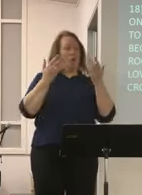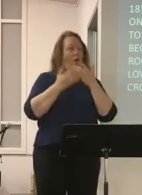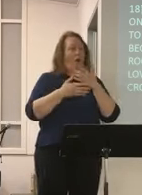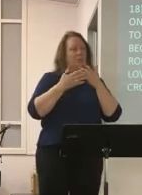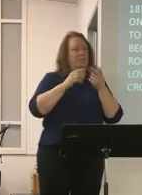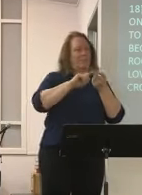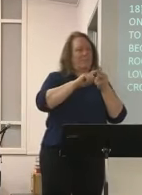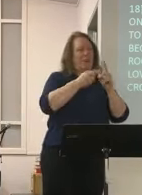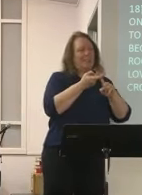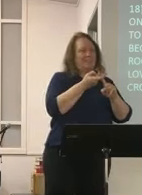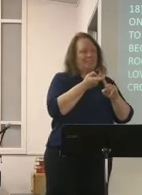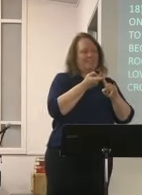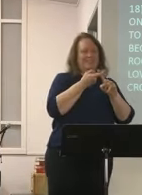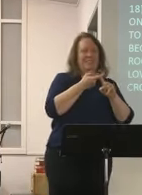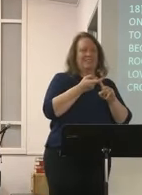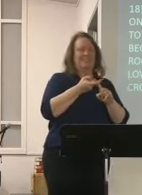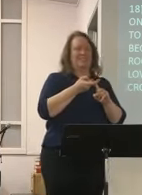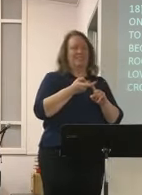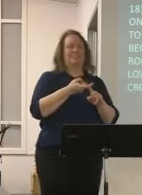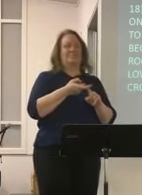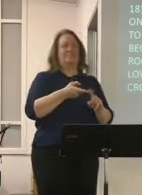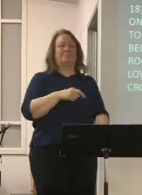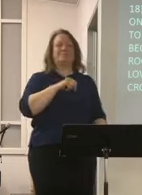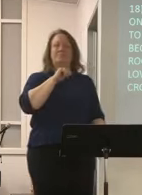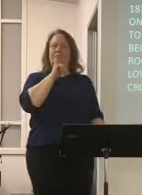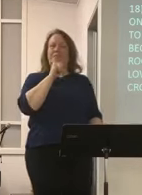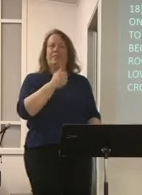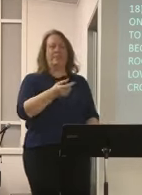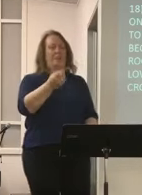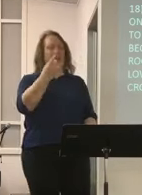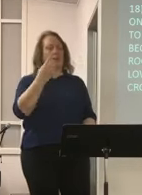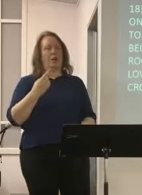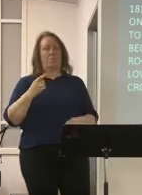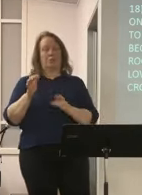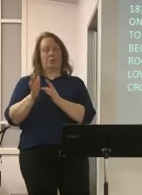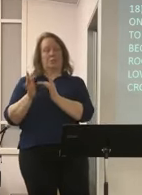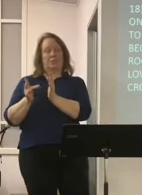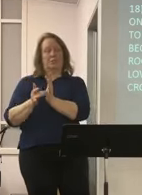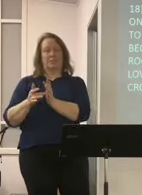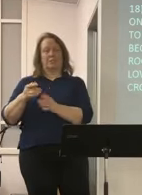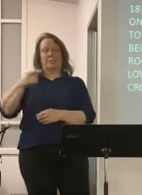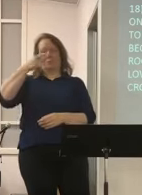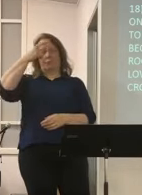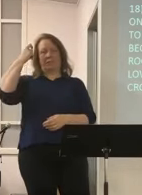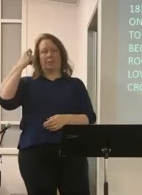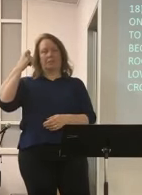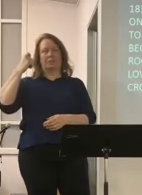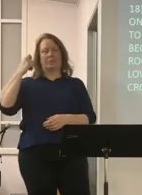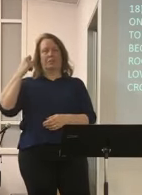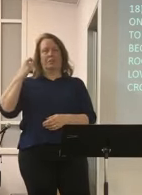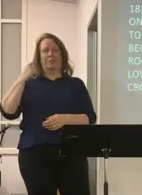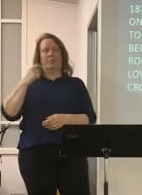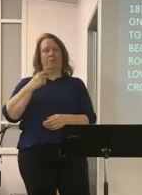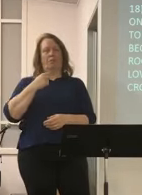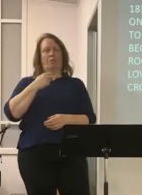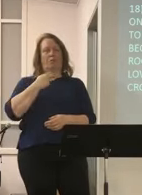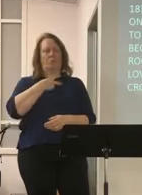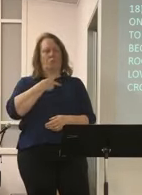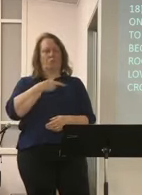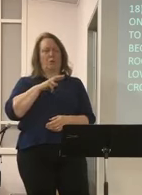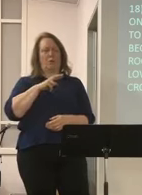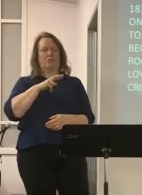friends. Now, they weren't coming to Jesus because of their theology.